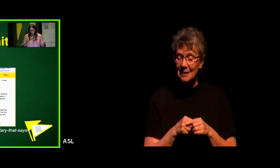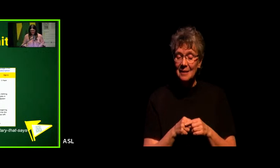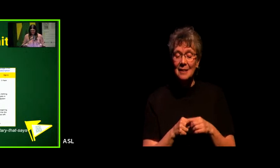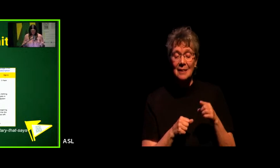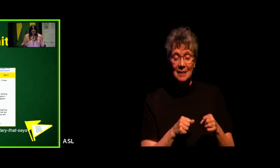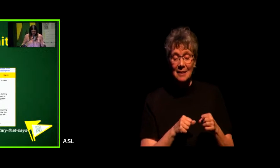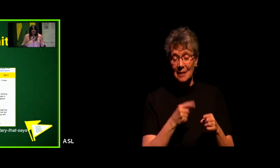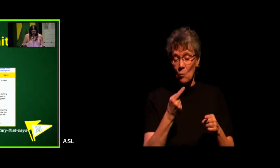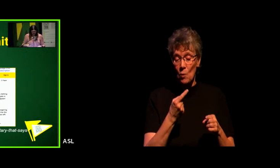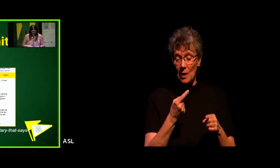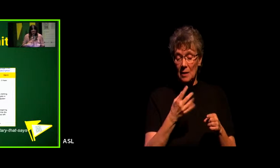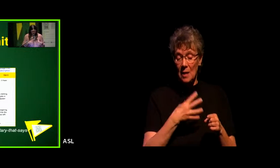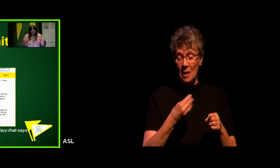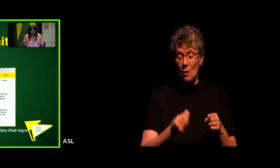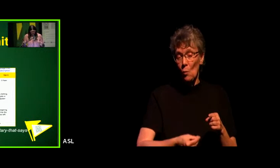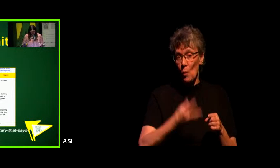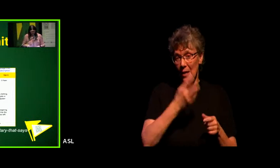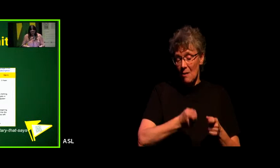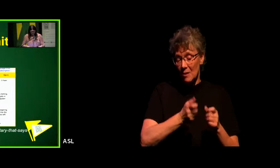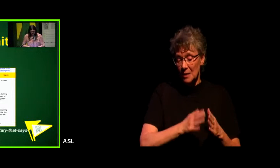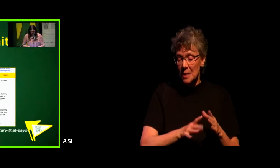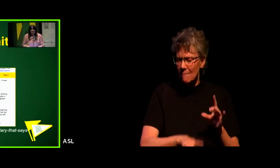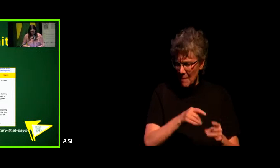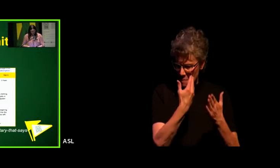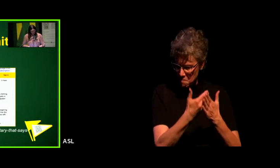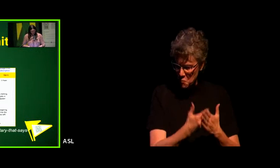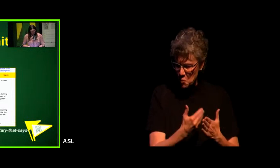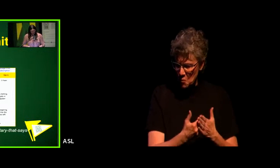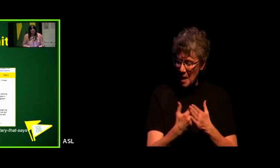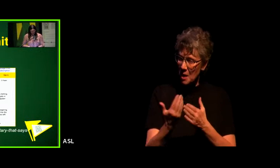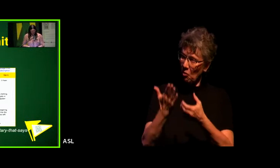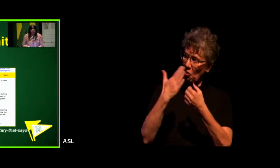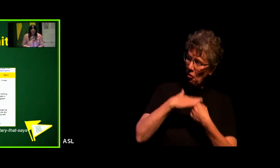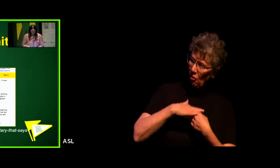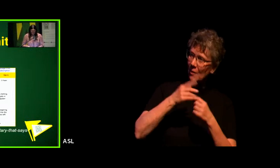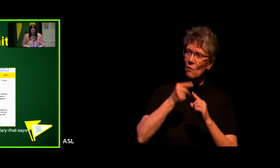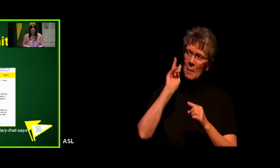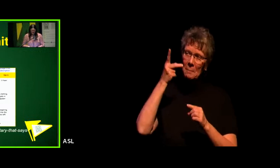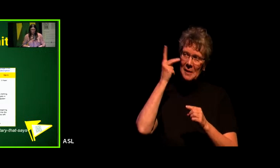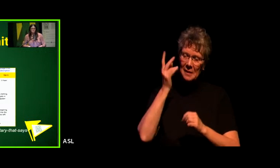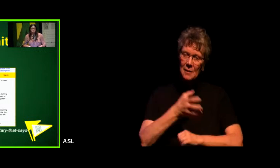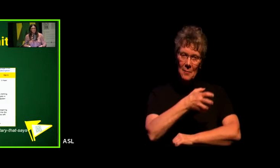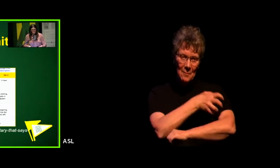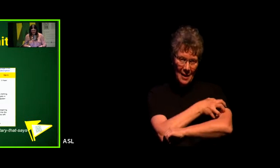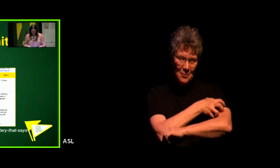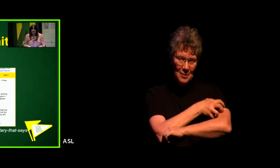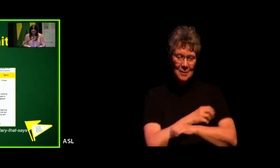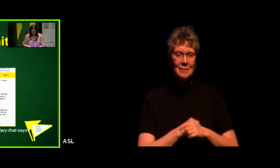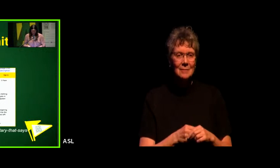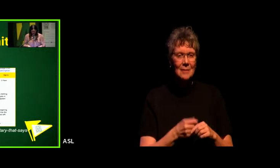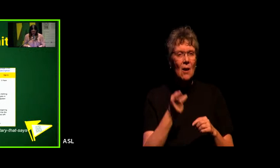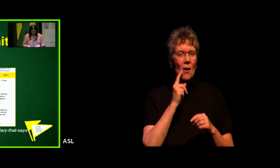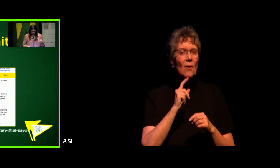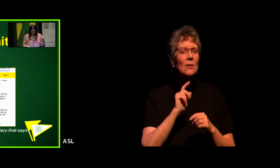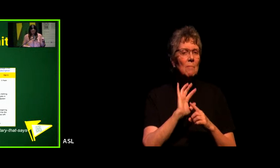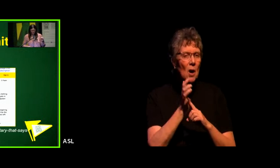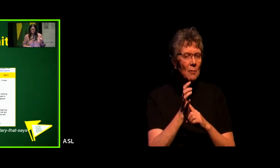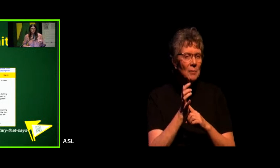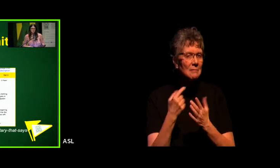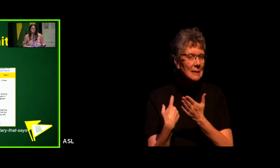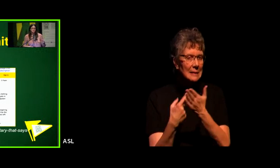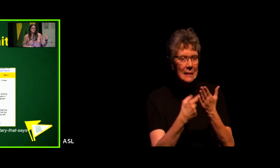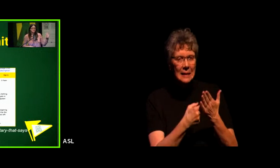and was being suppressed by political powers. It's also really popular on white supremacist chat forums and websites. In fact, if you